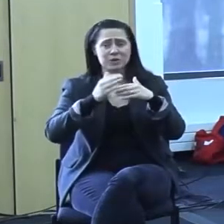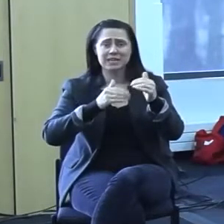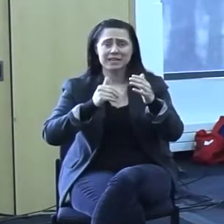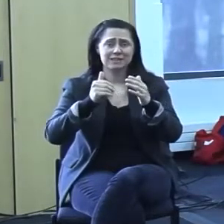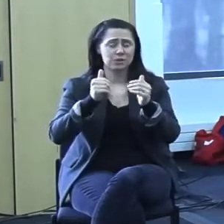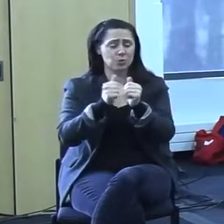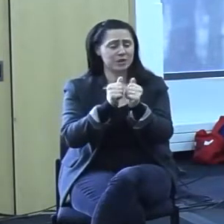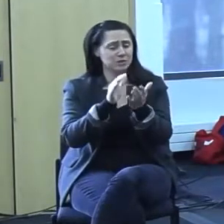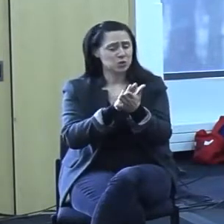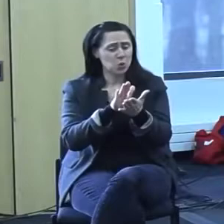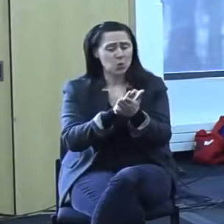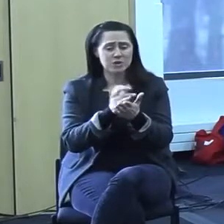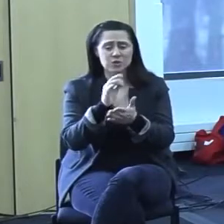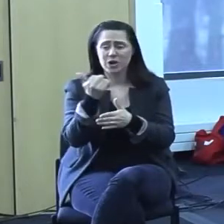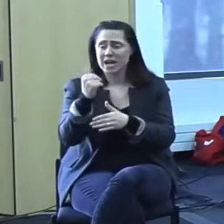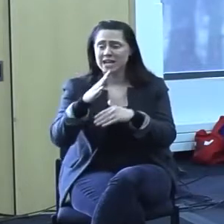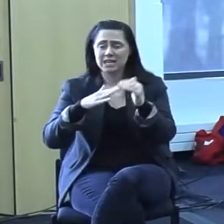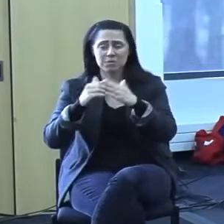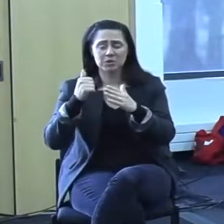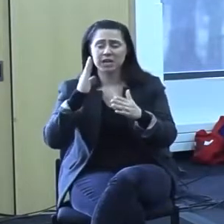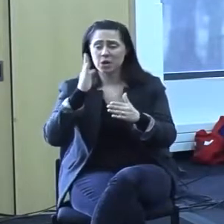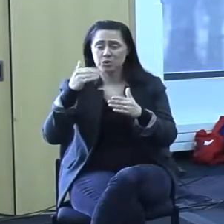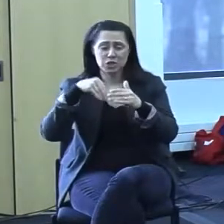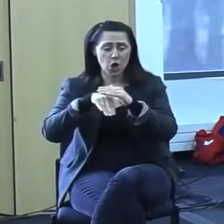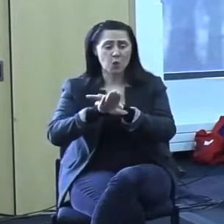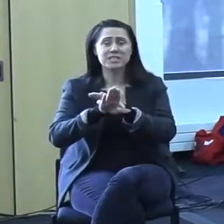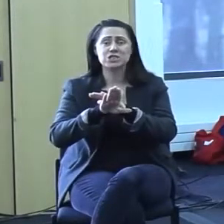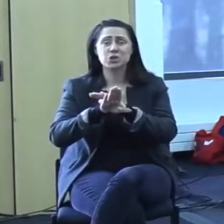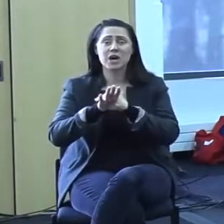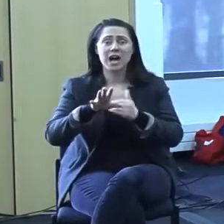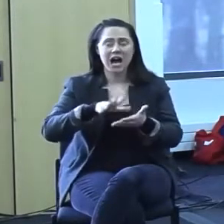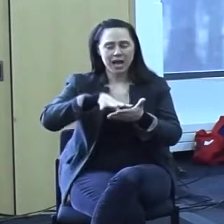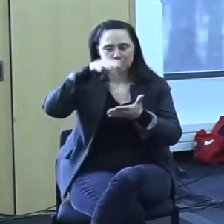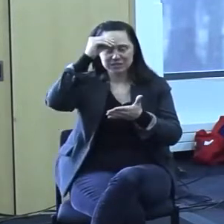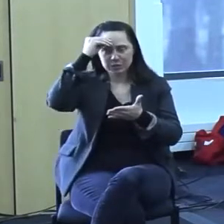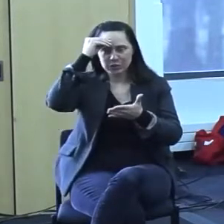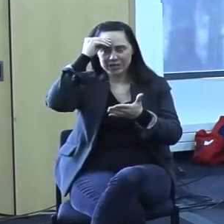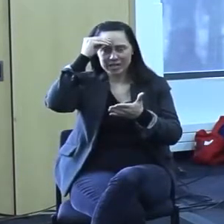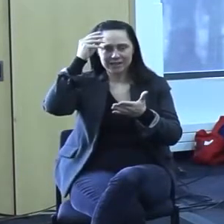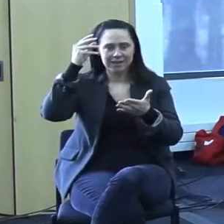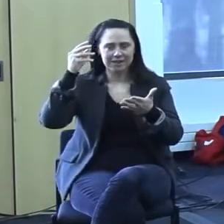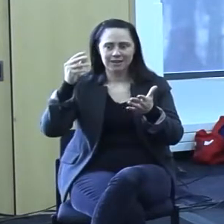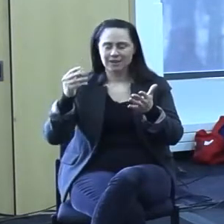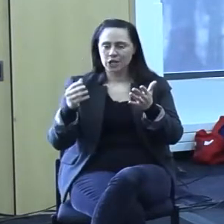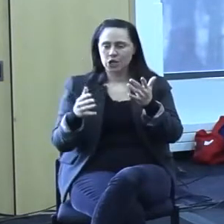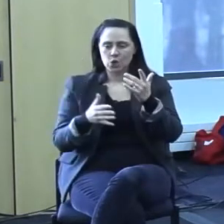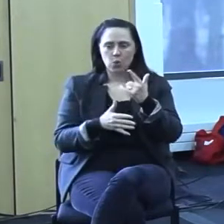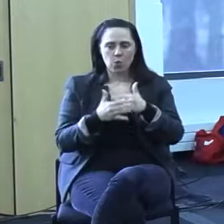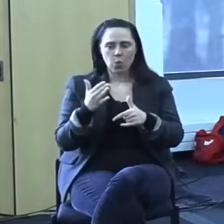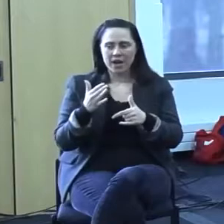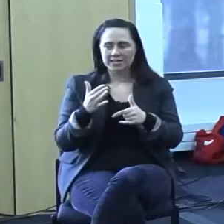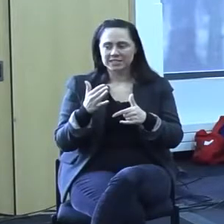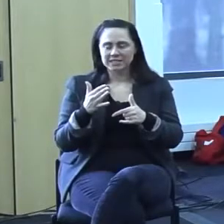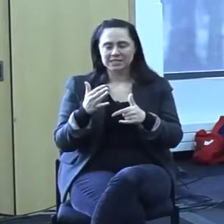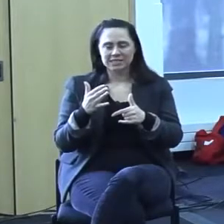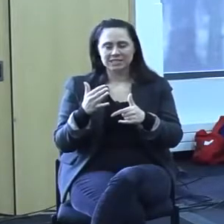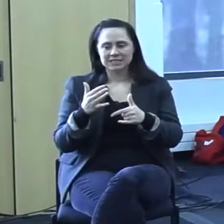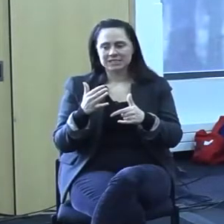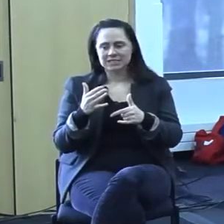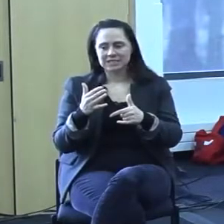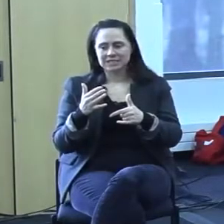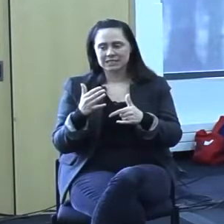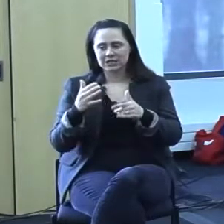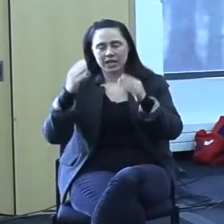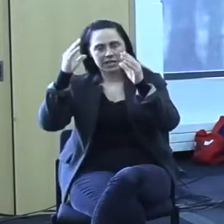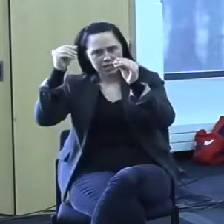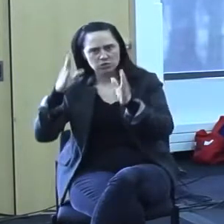school wise or just any building I would go to, I was learning it with the instructor who's